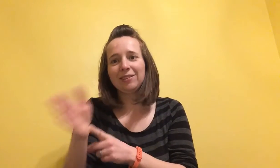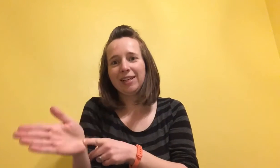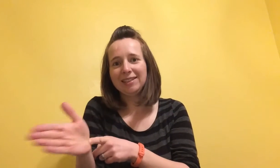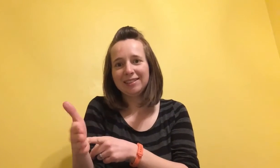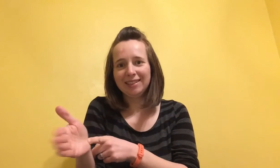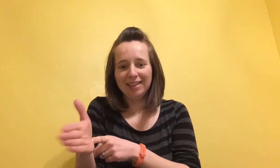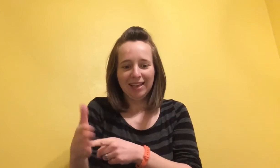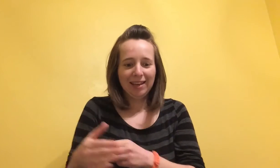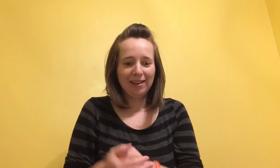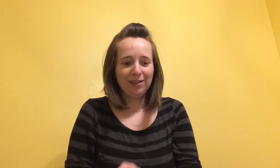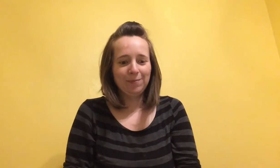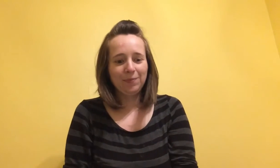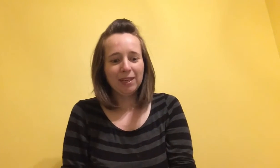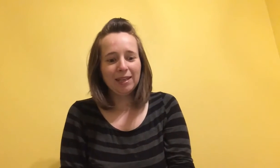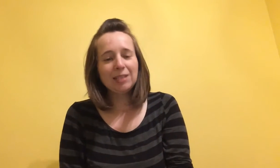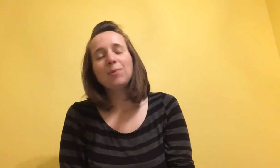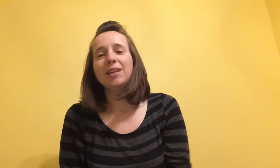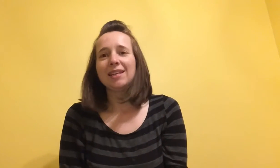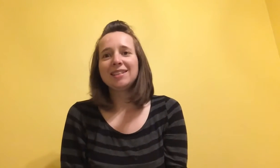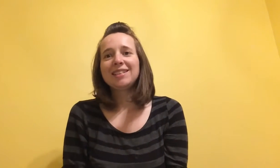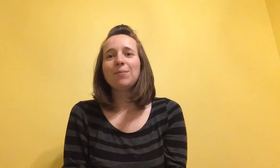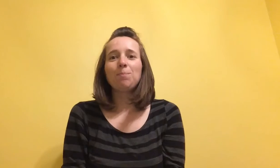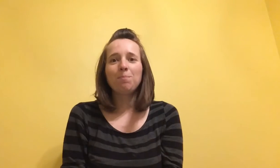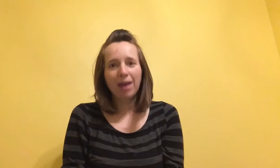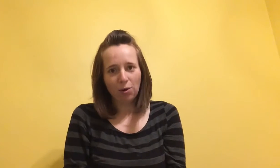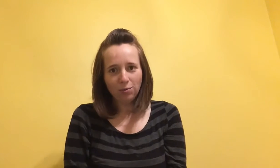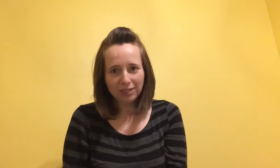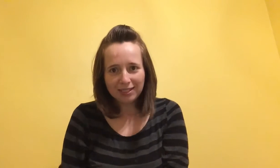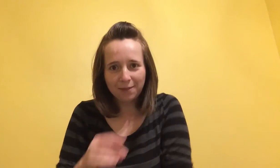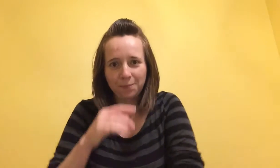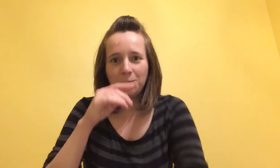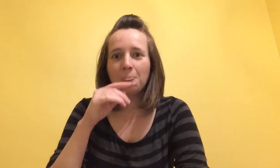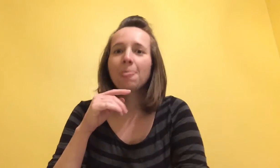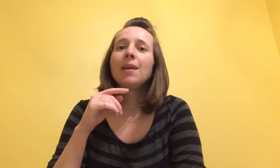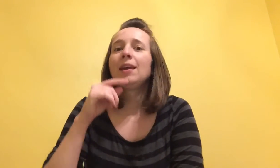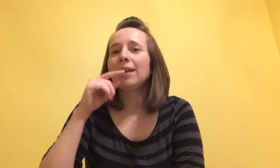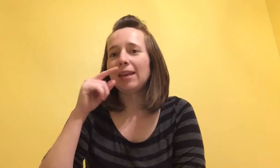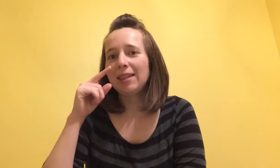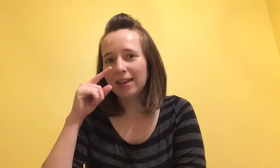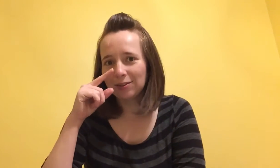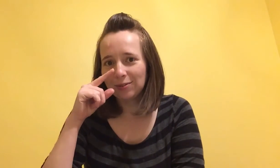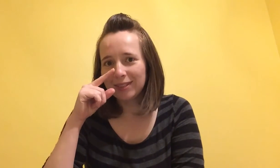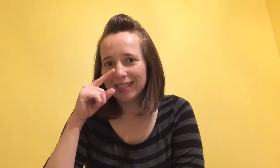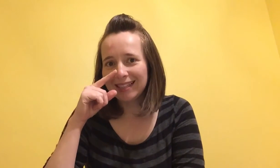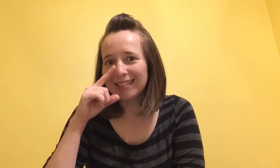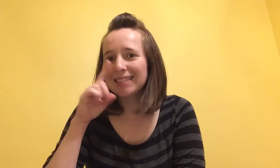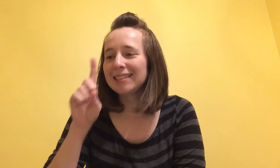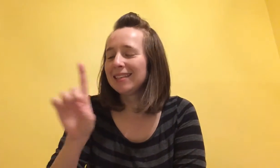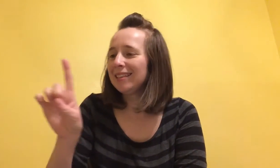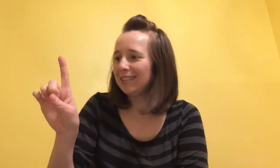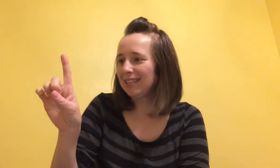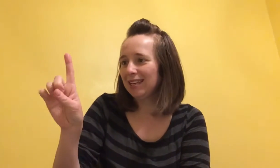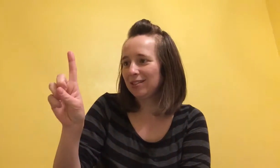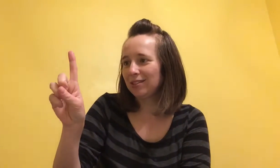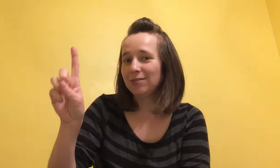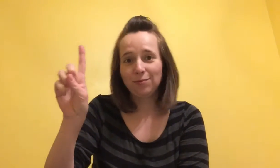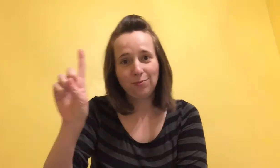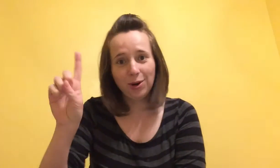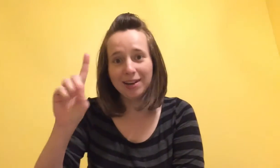right. Next one is mouse. And that goes like this. You take just one